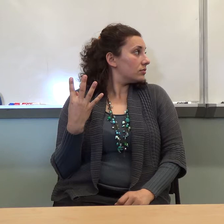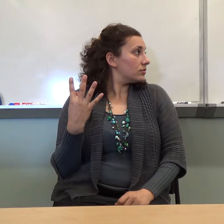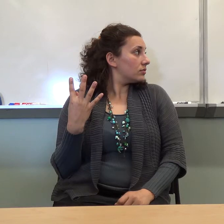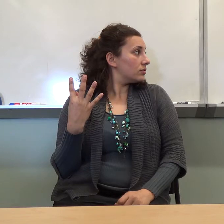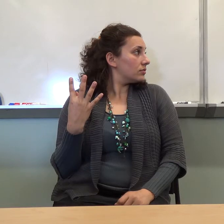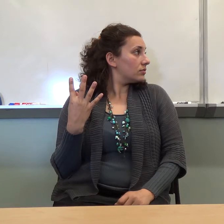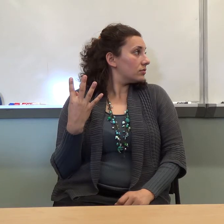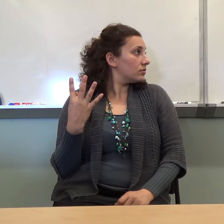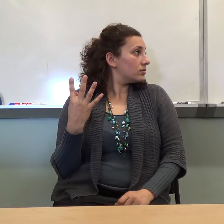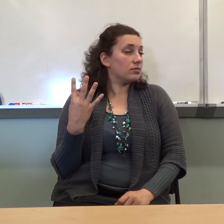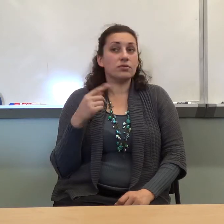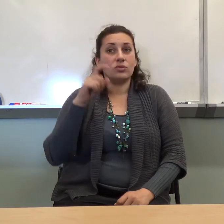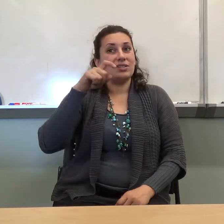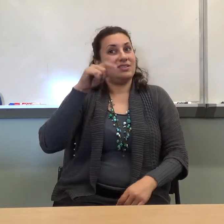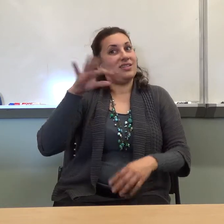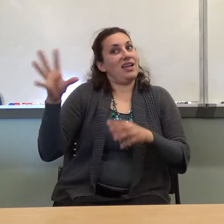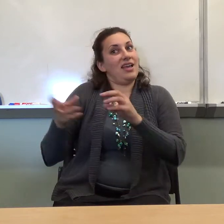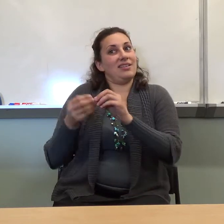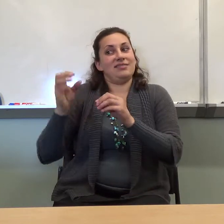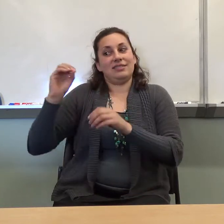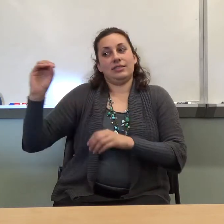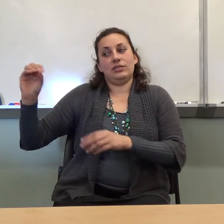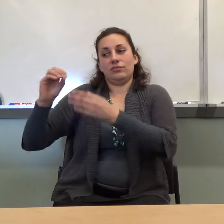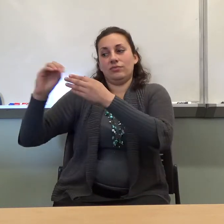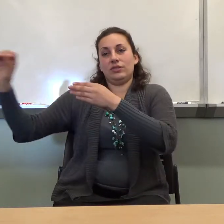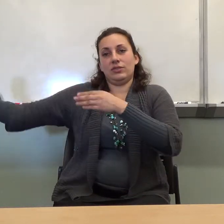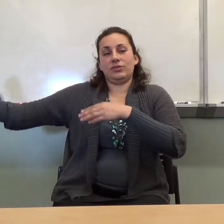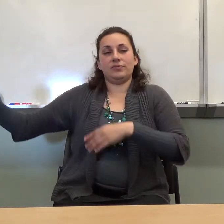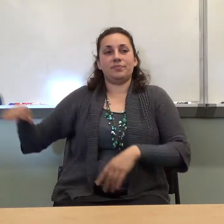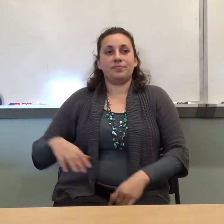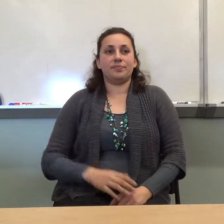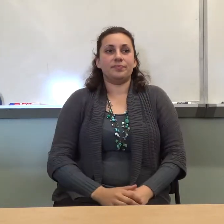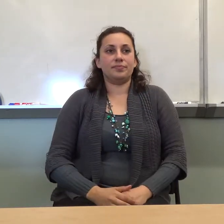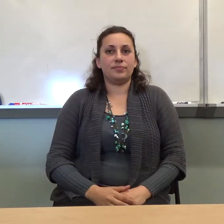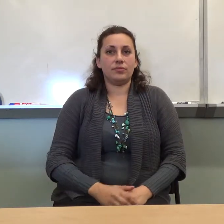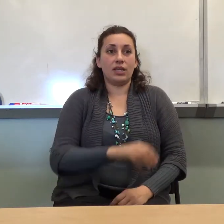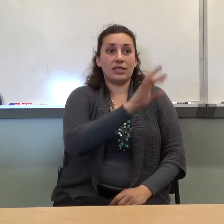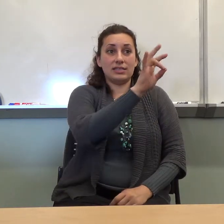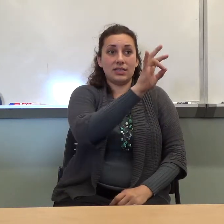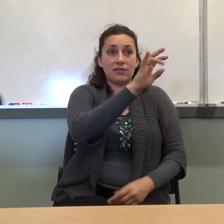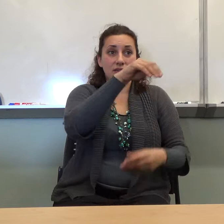You better put some zeros there. All right, 7 into 40, what would you say?